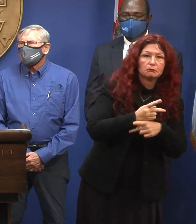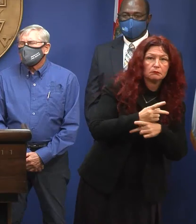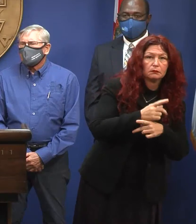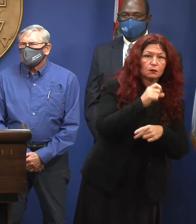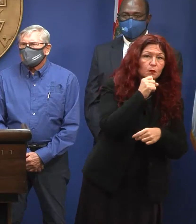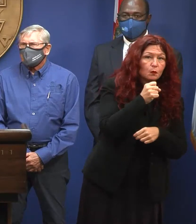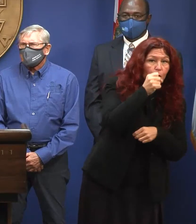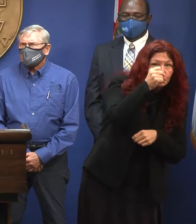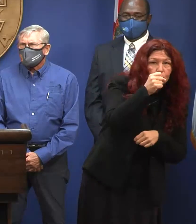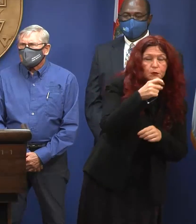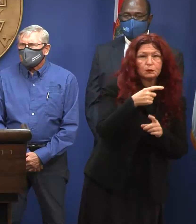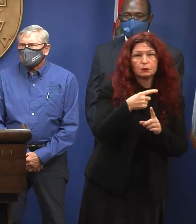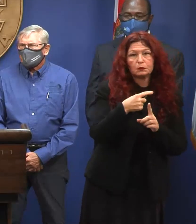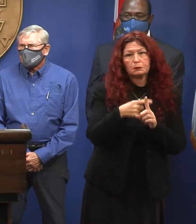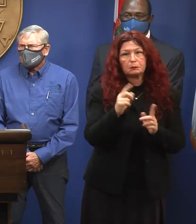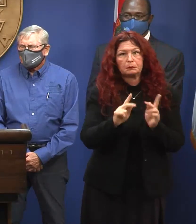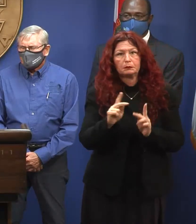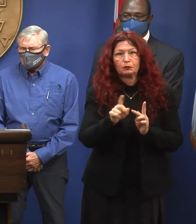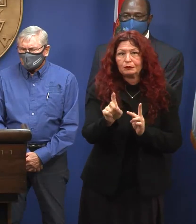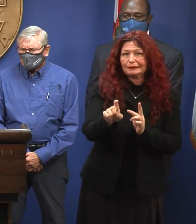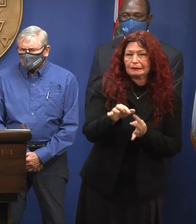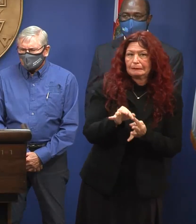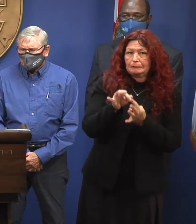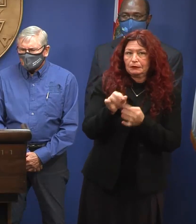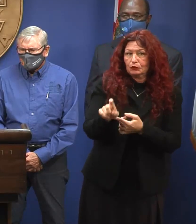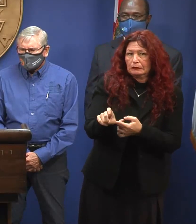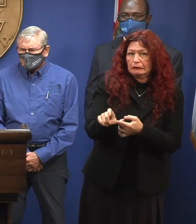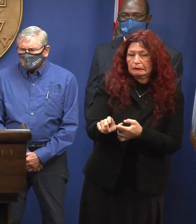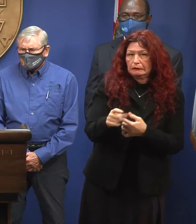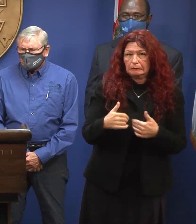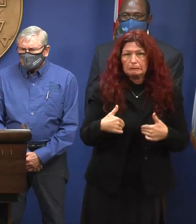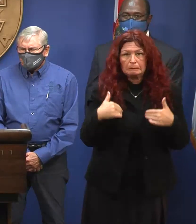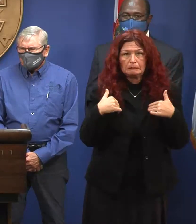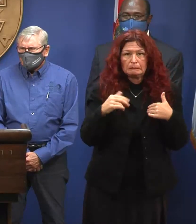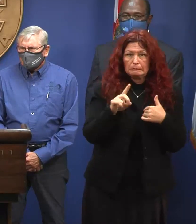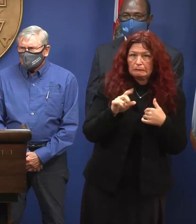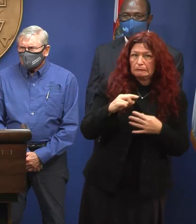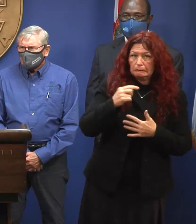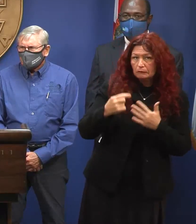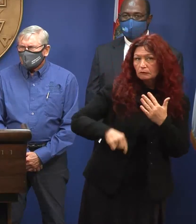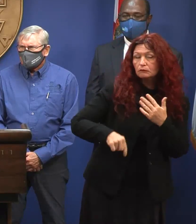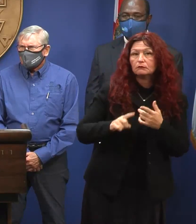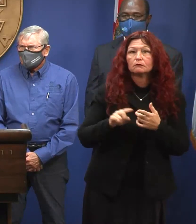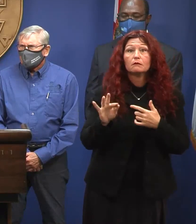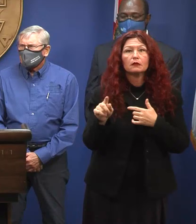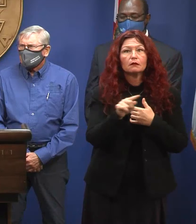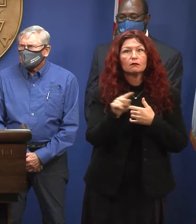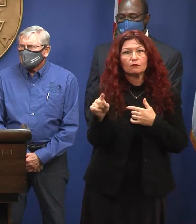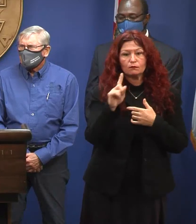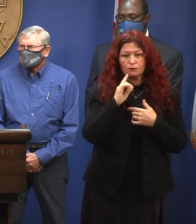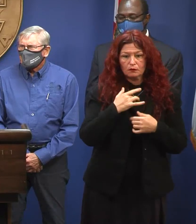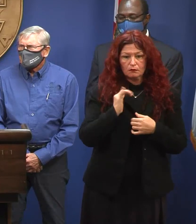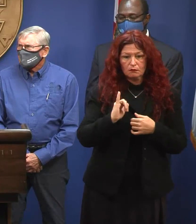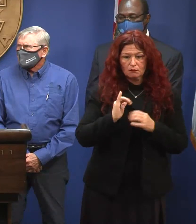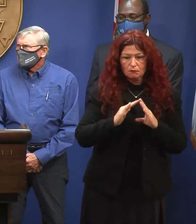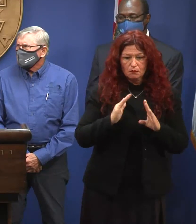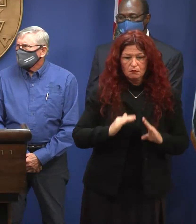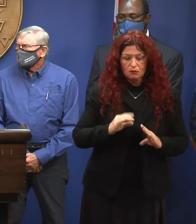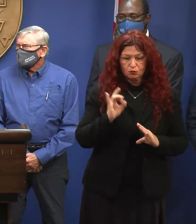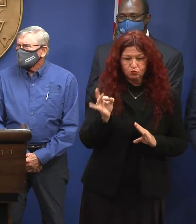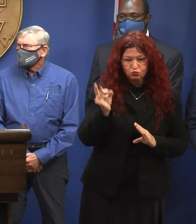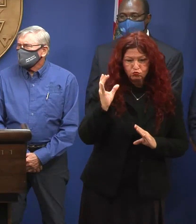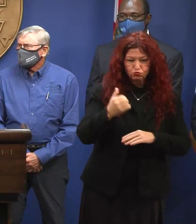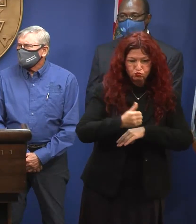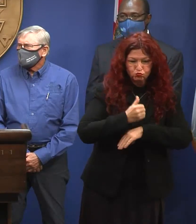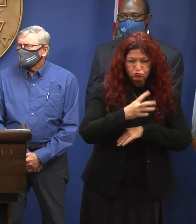they sign up and let us know about their special needs. And if you're going to evacuate because you live in a storm surge area, you